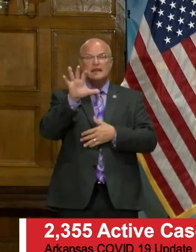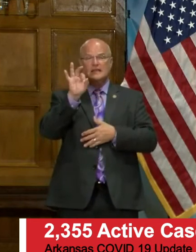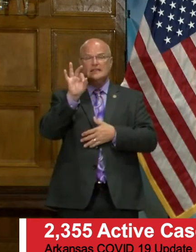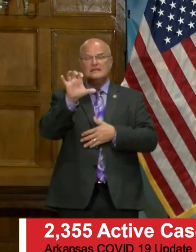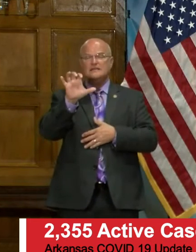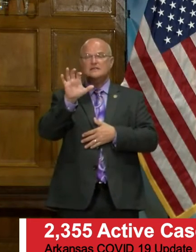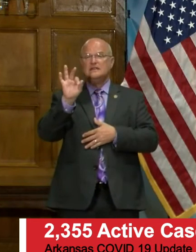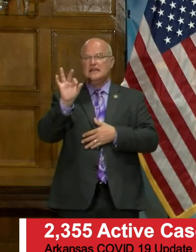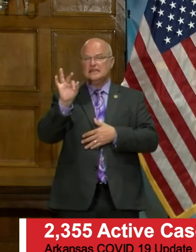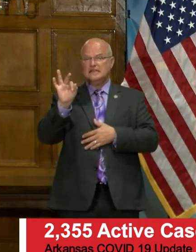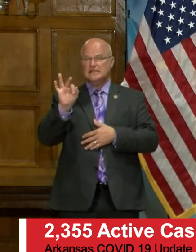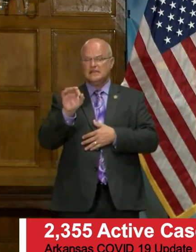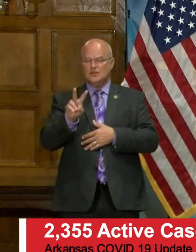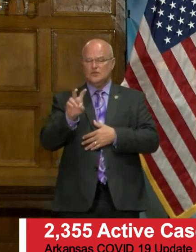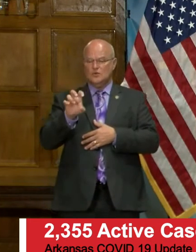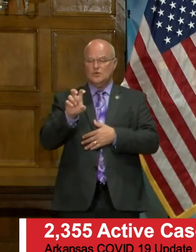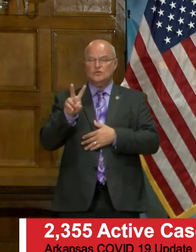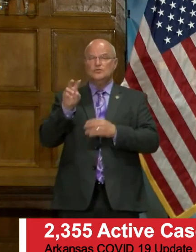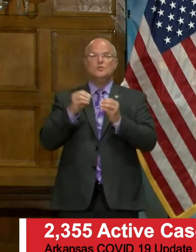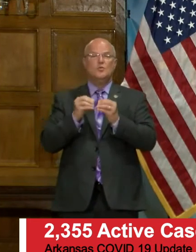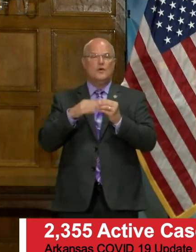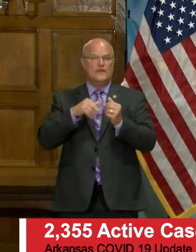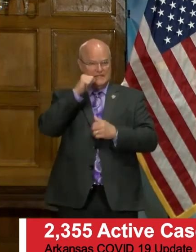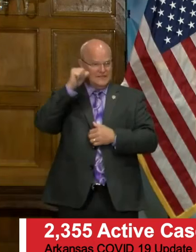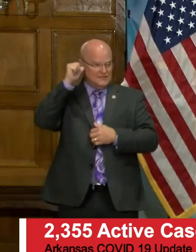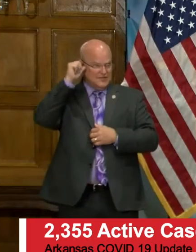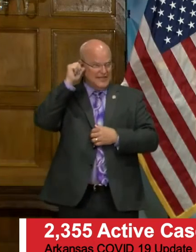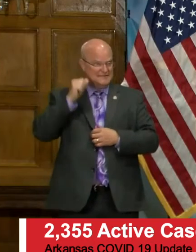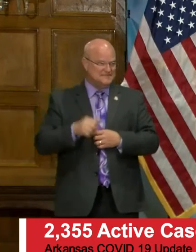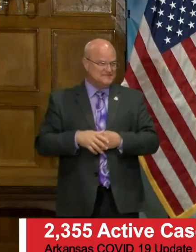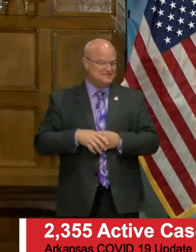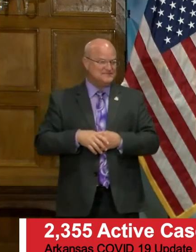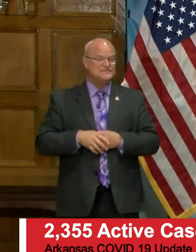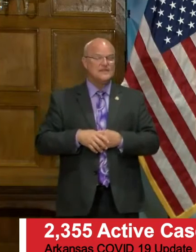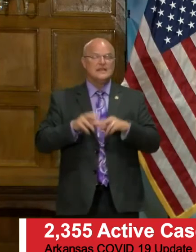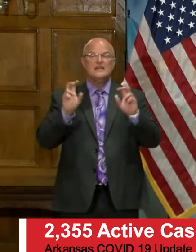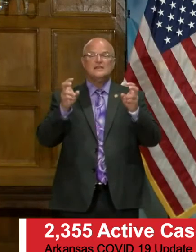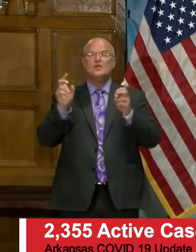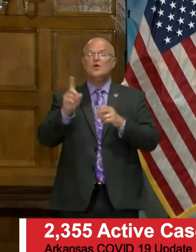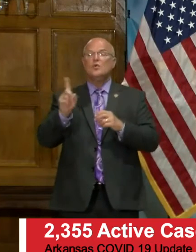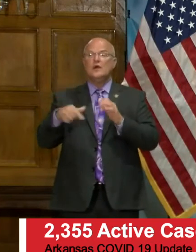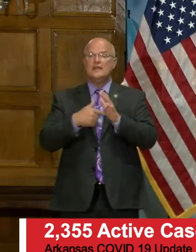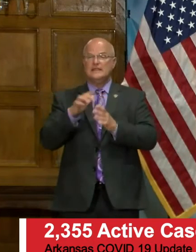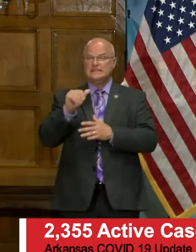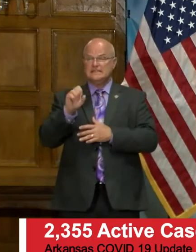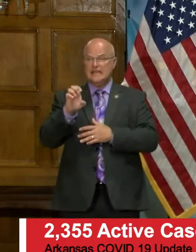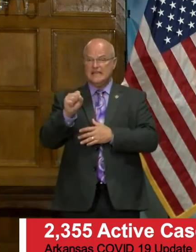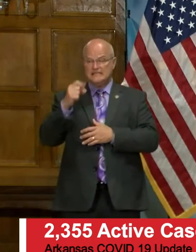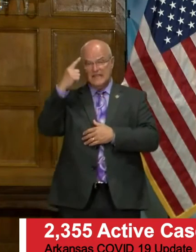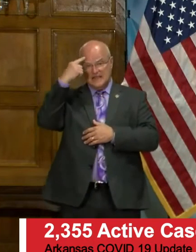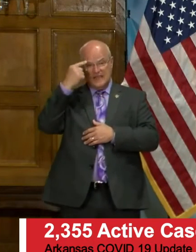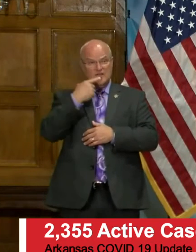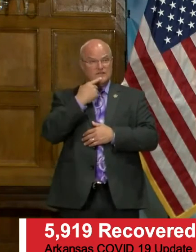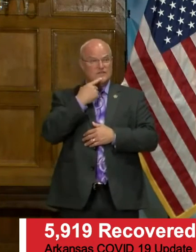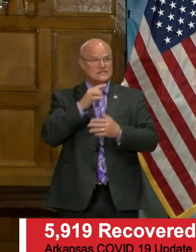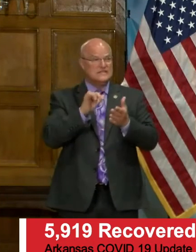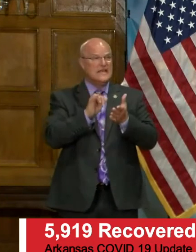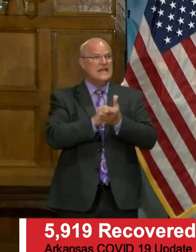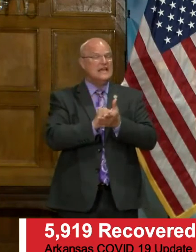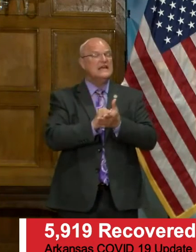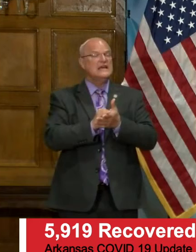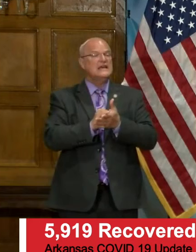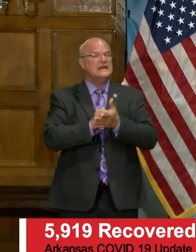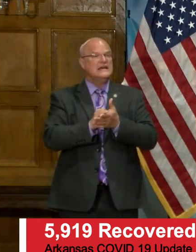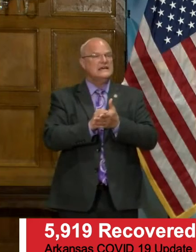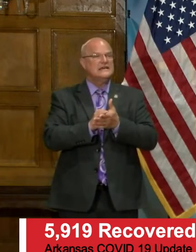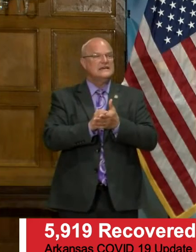5,919. That's 202 more than yesterday. In terms of where these cases are, the Governor's mentioned